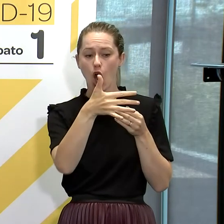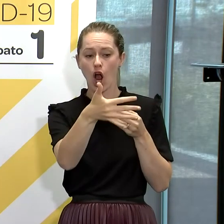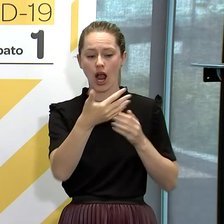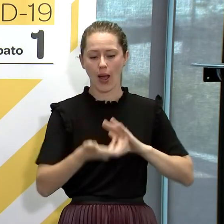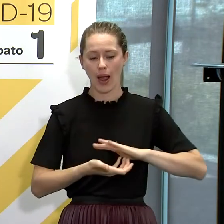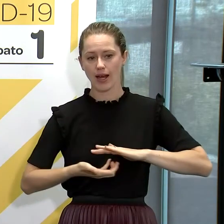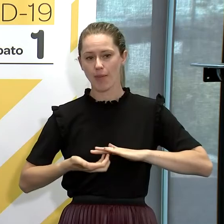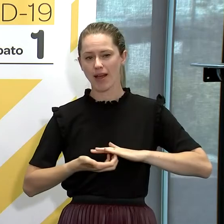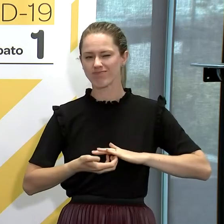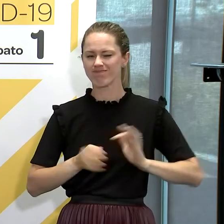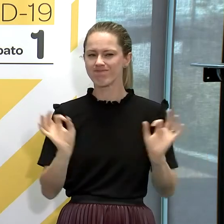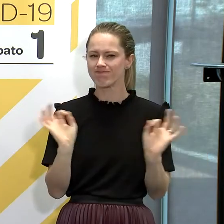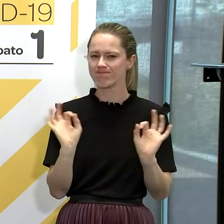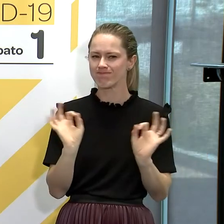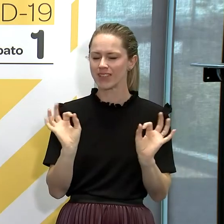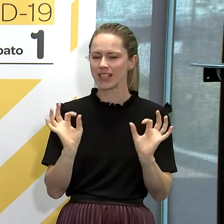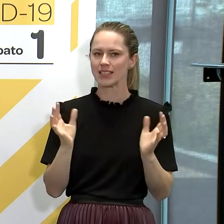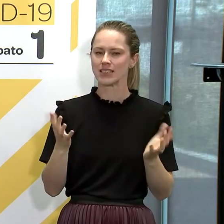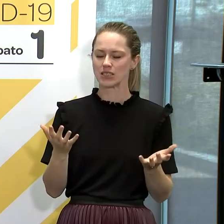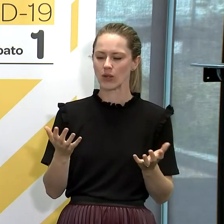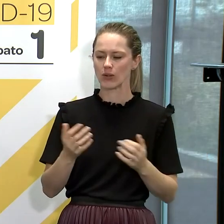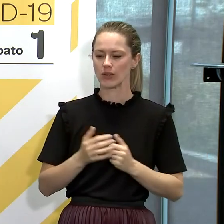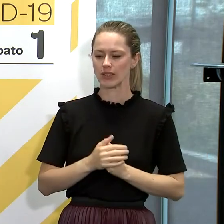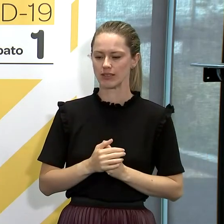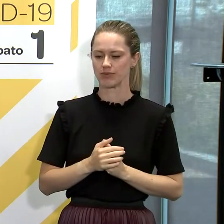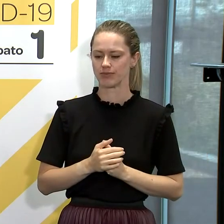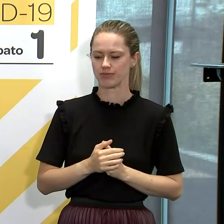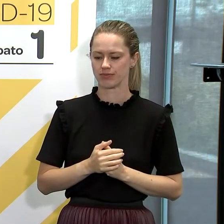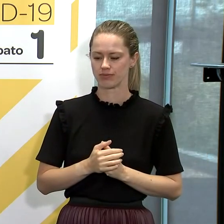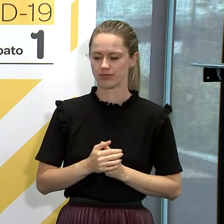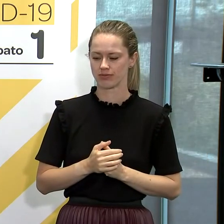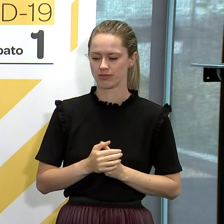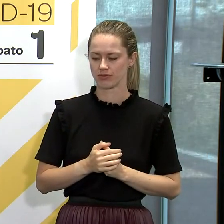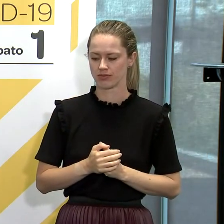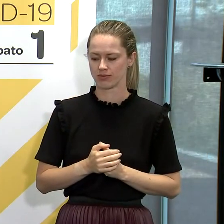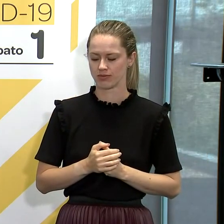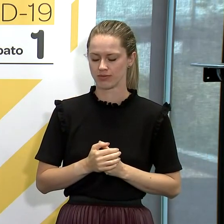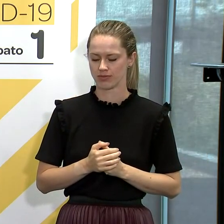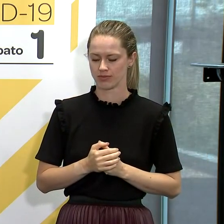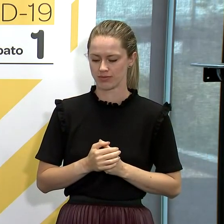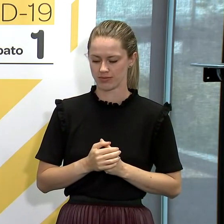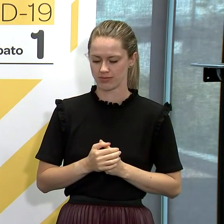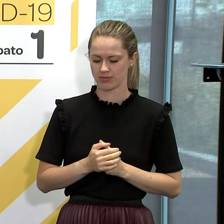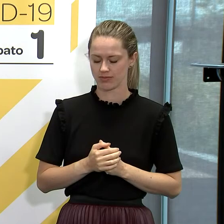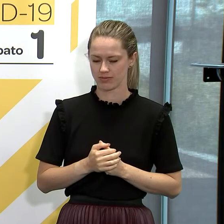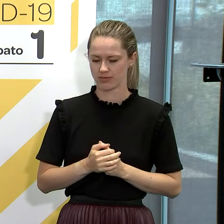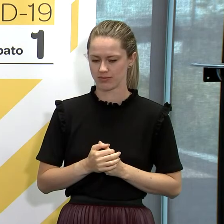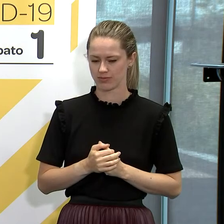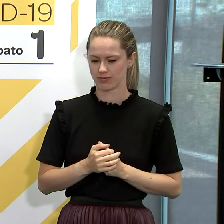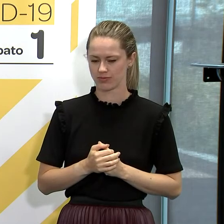incubation period. Again, the critical thing here is that we have a highly